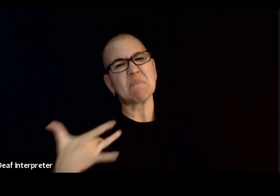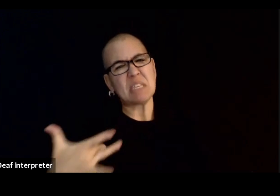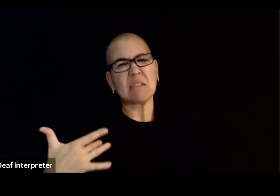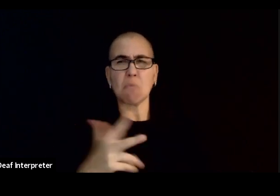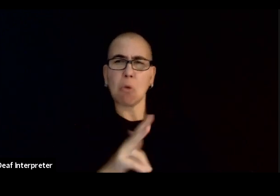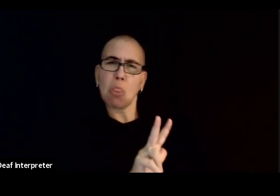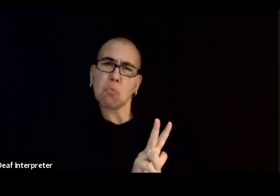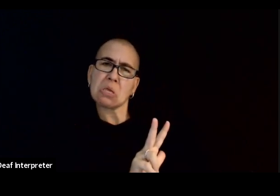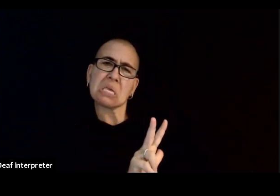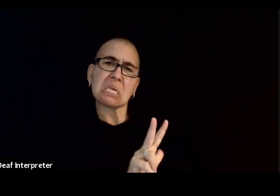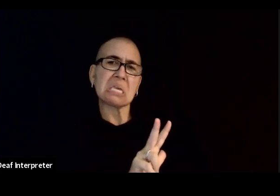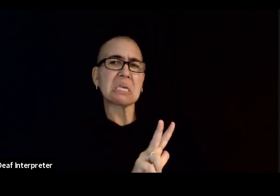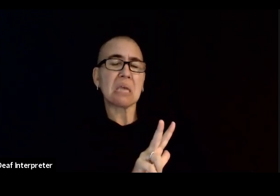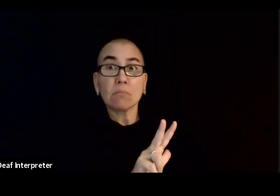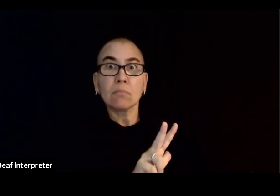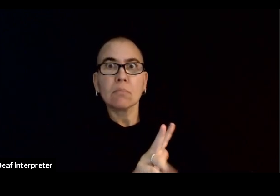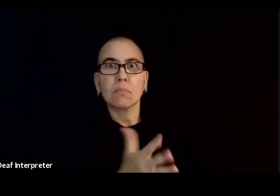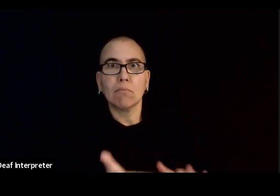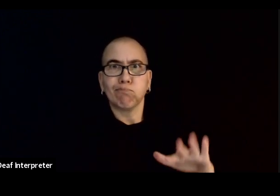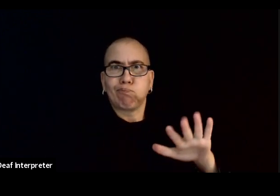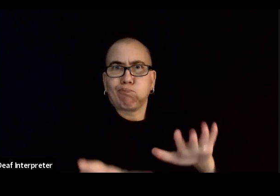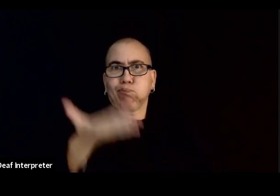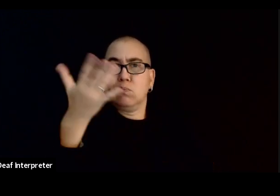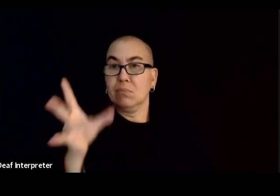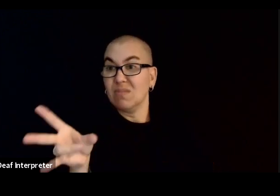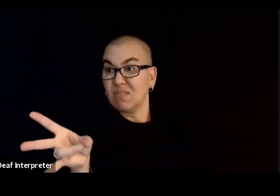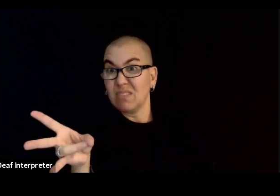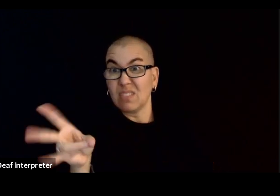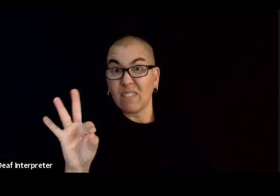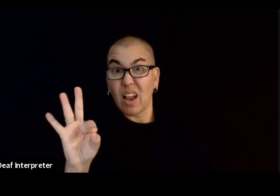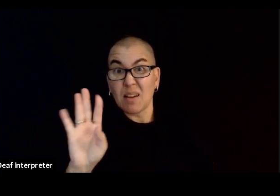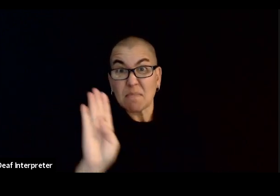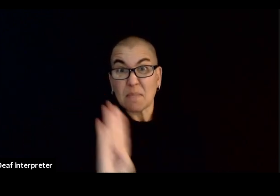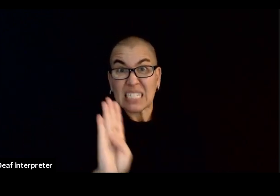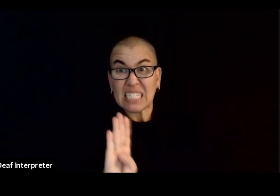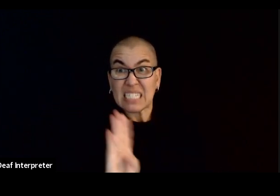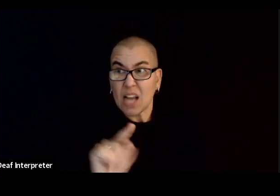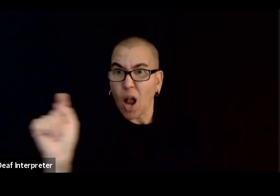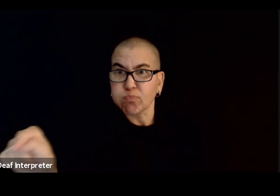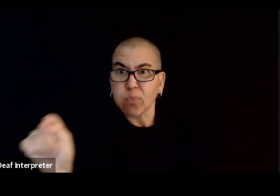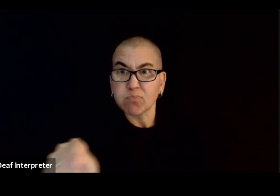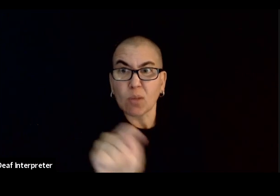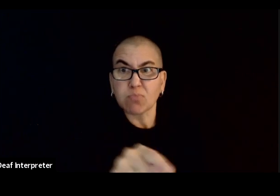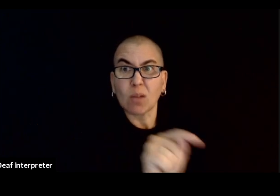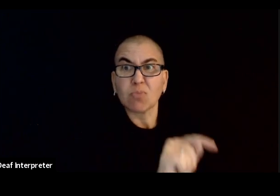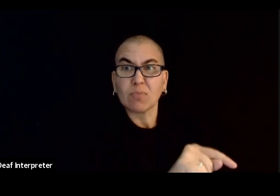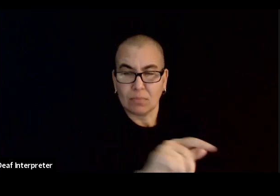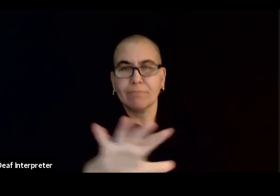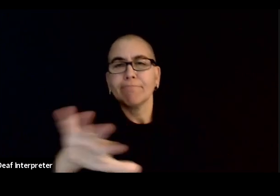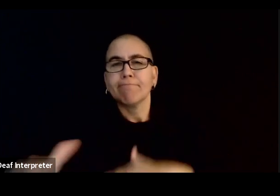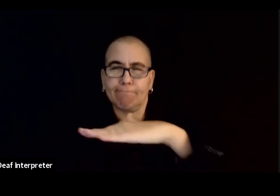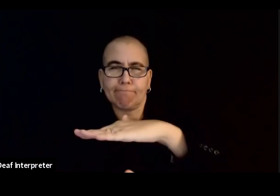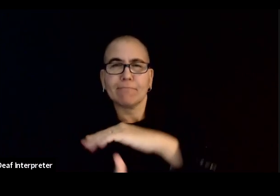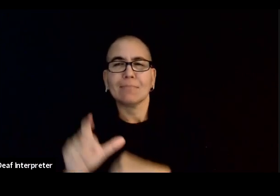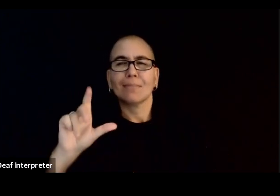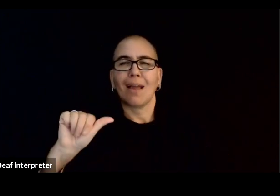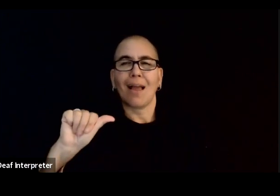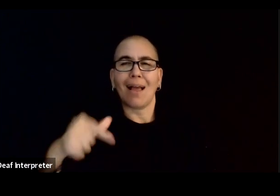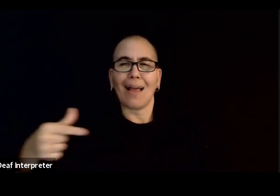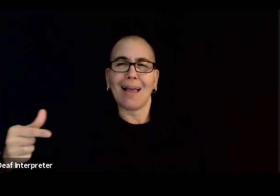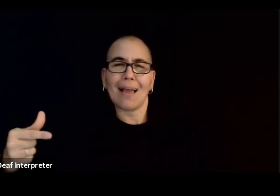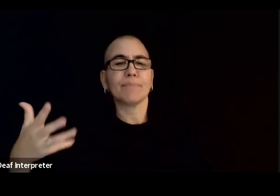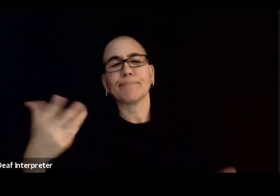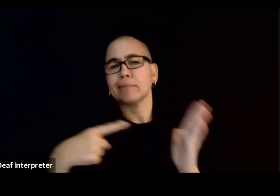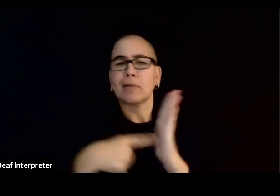were regulated by the Department of Agriculture. So that includes places like veggie processing plants, dairy plants, bakeries,